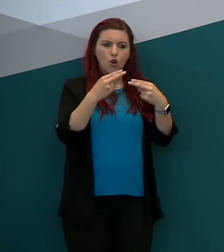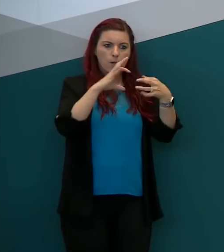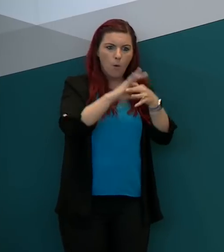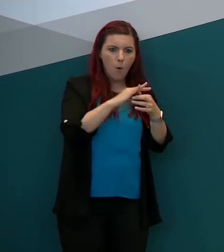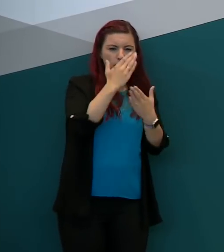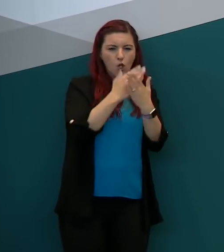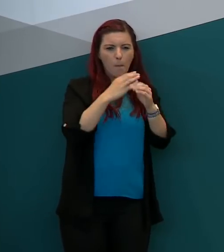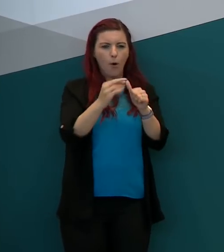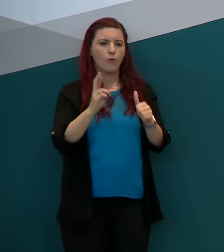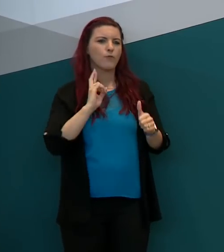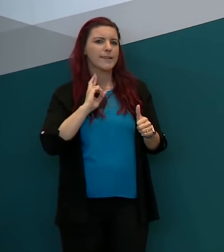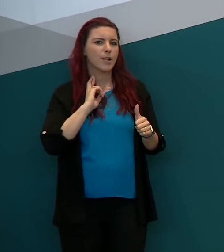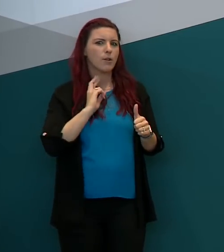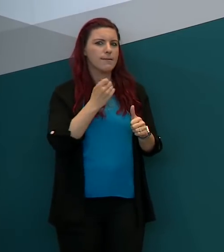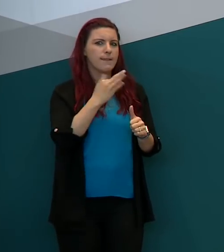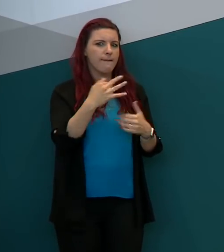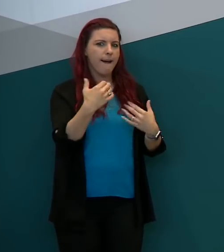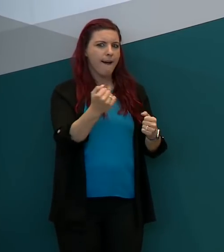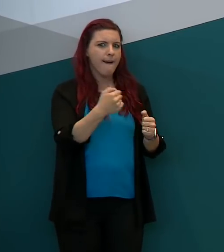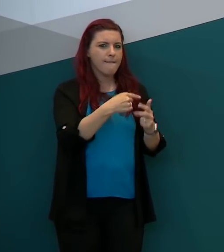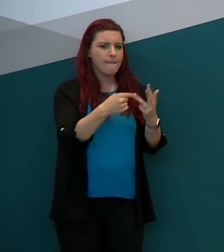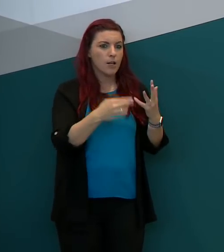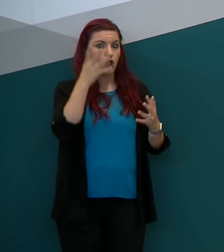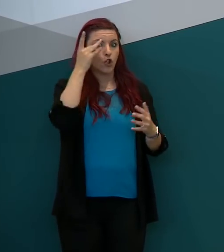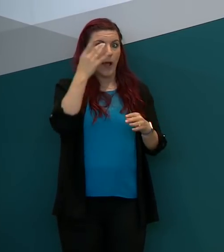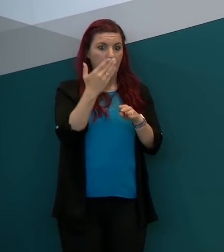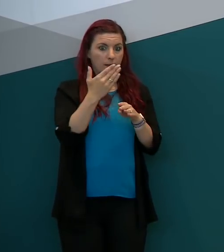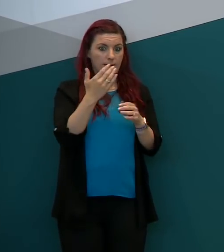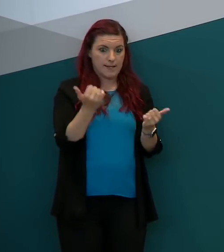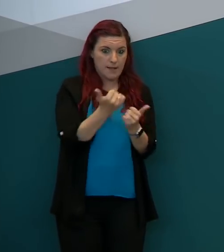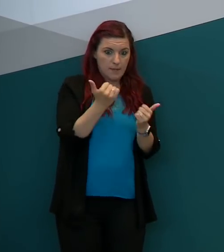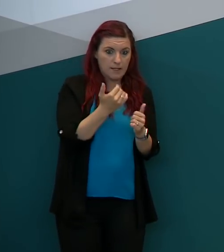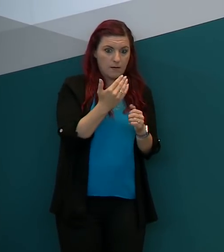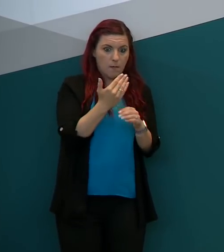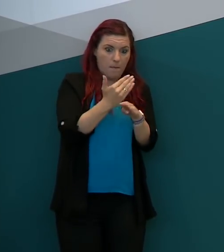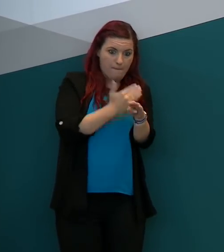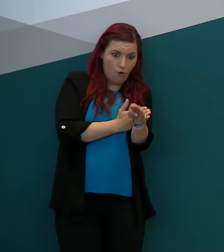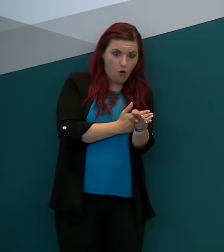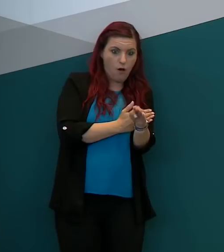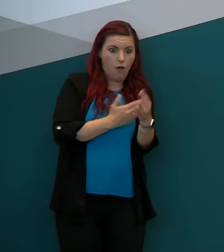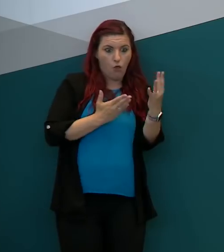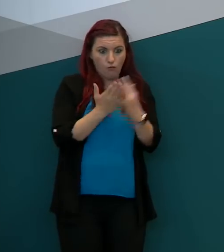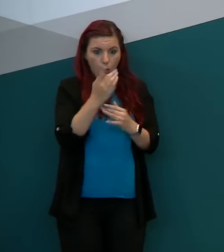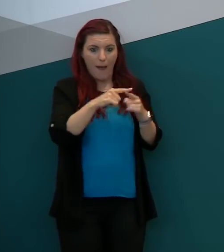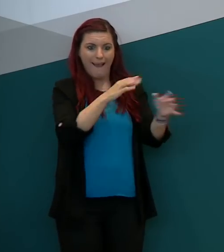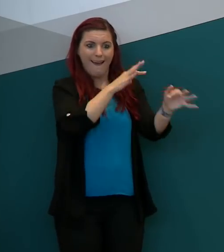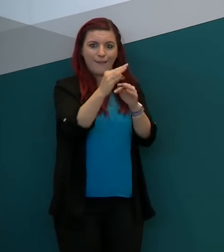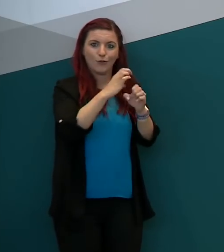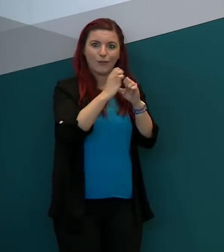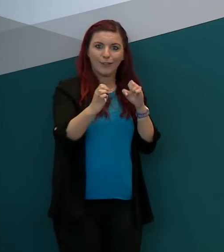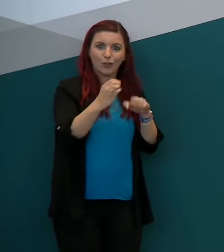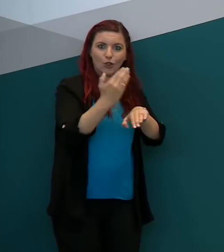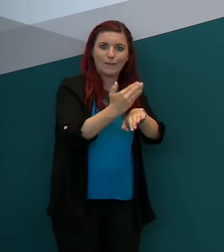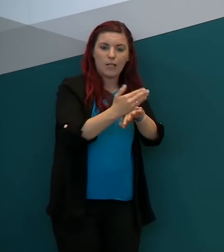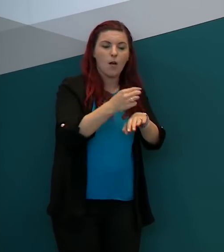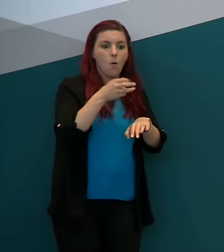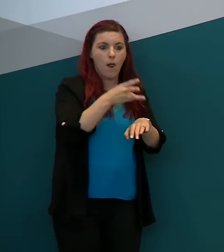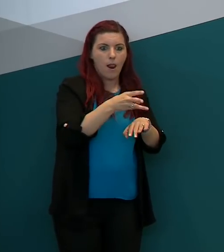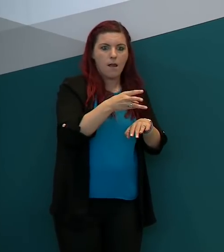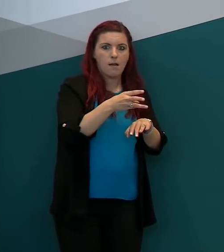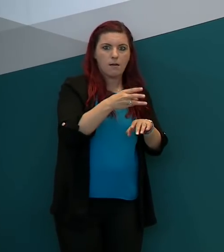other residential staff that they are checked symptom-wise at the beginning and during the course of each shift, and those arrangements are in place for